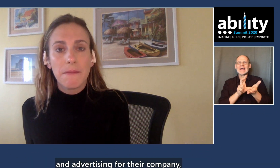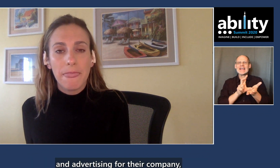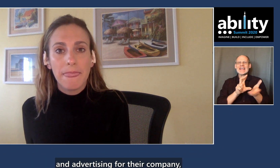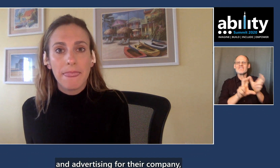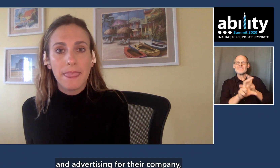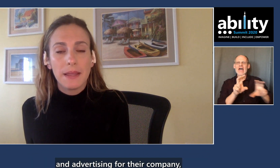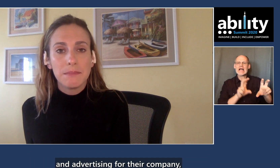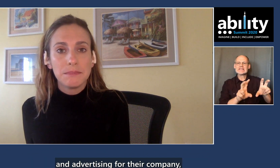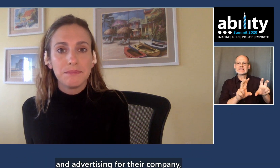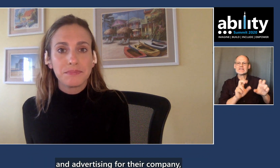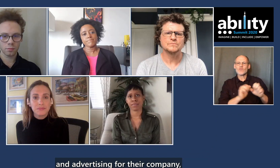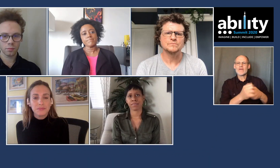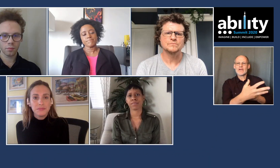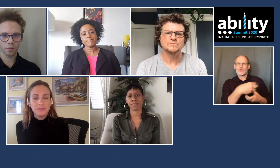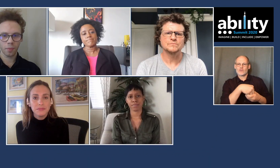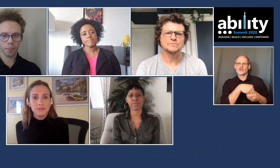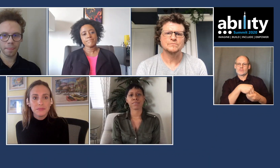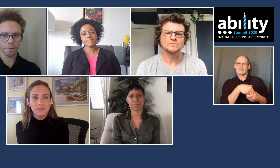their company.